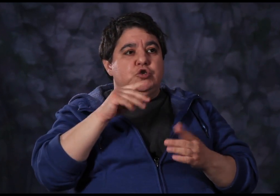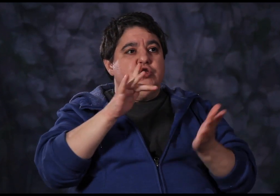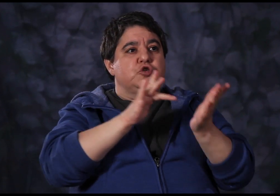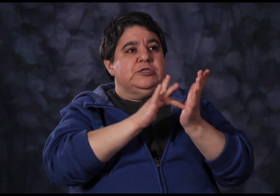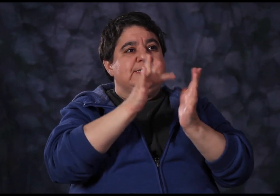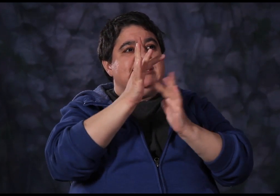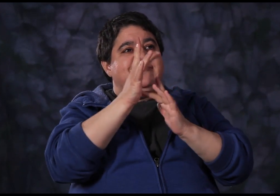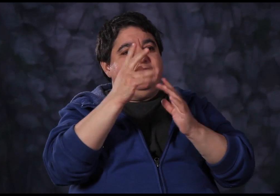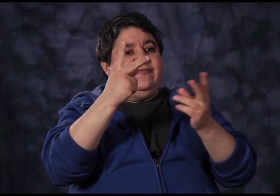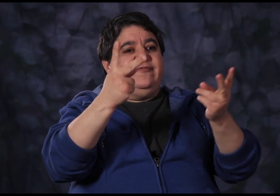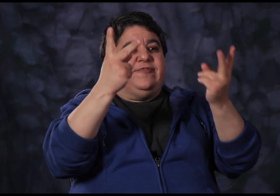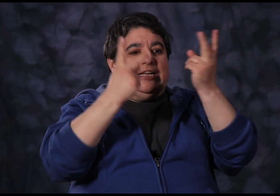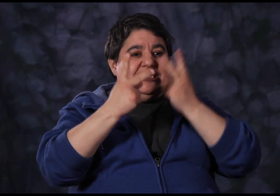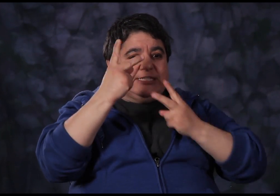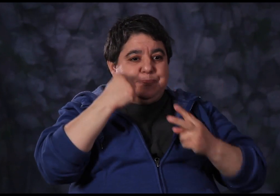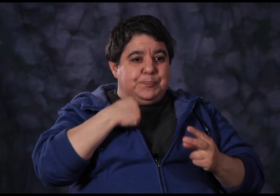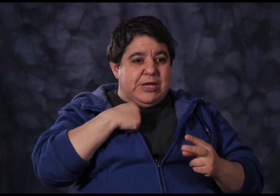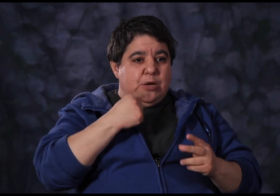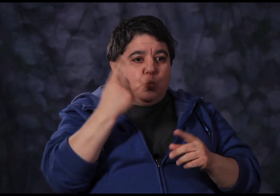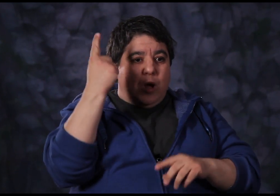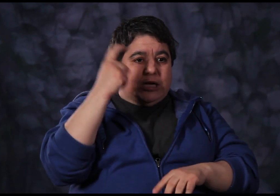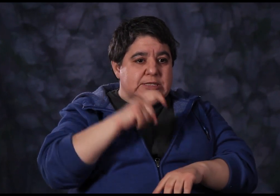And I realized that Jesus had visited me when I was small.